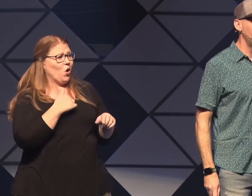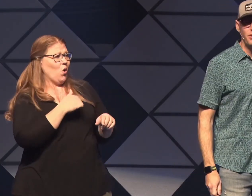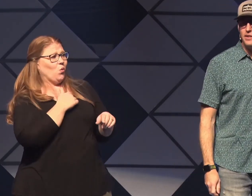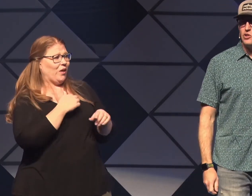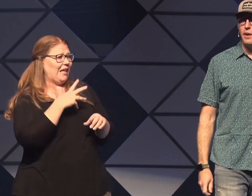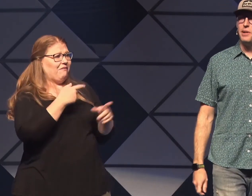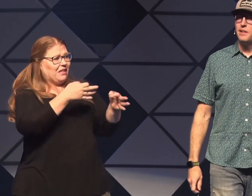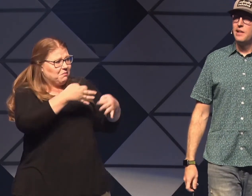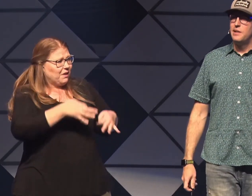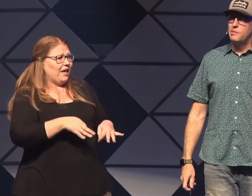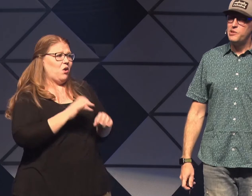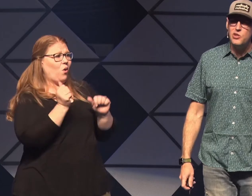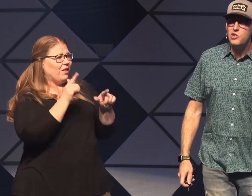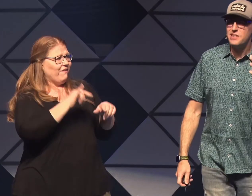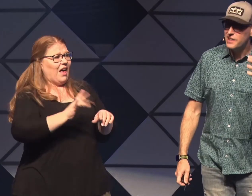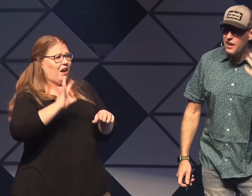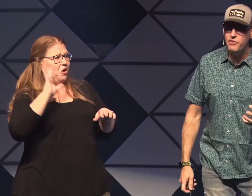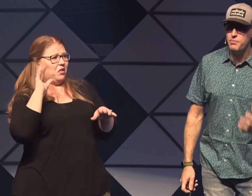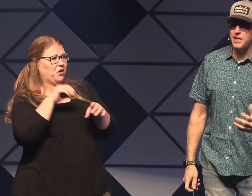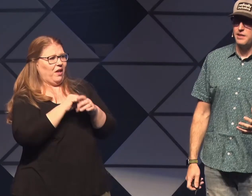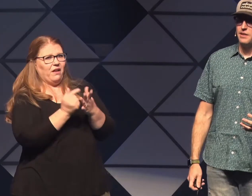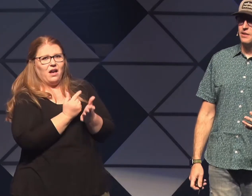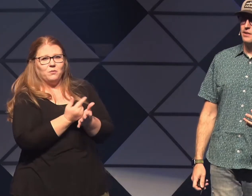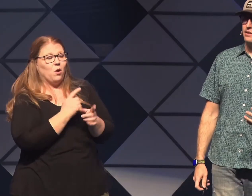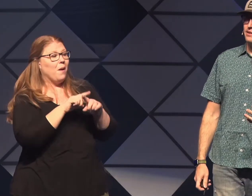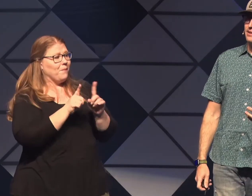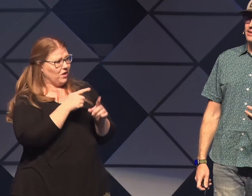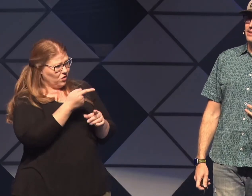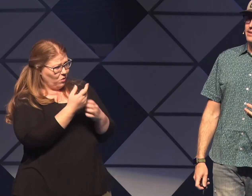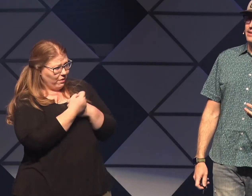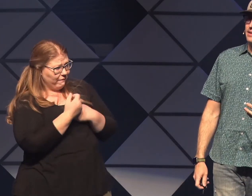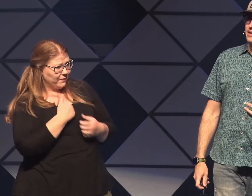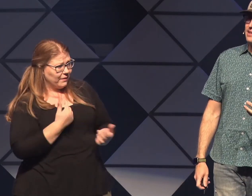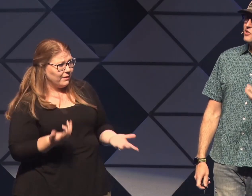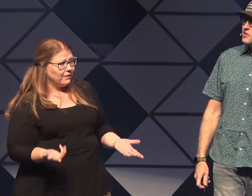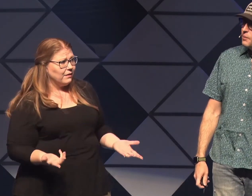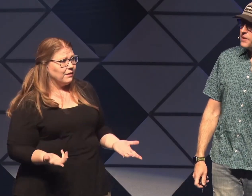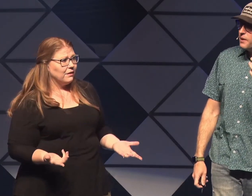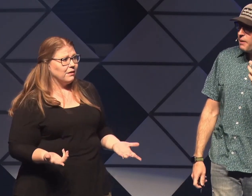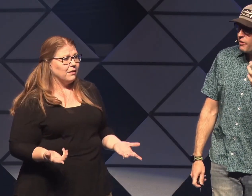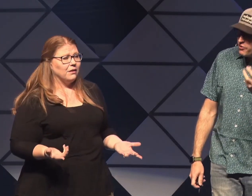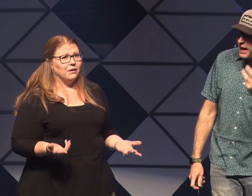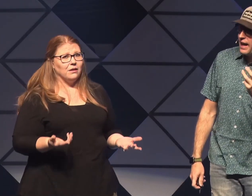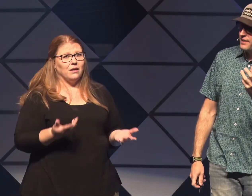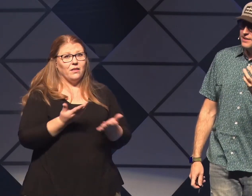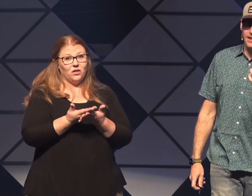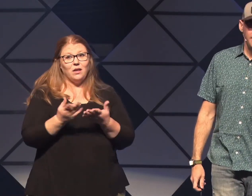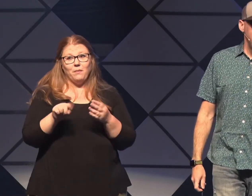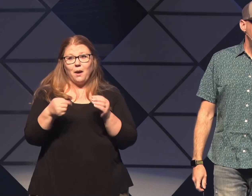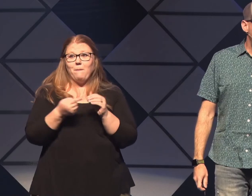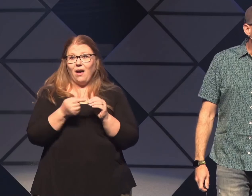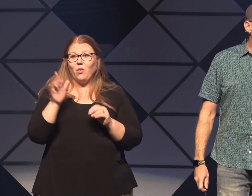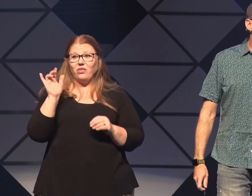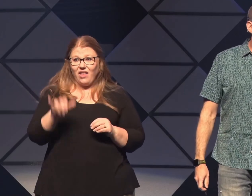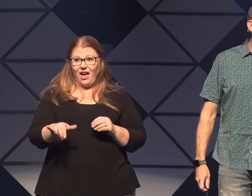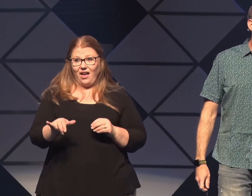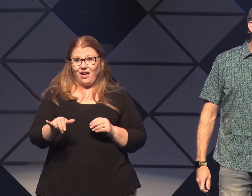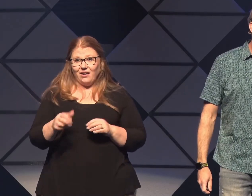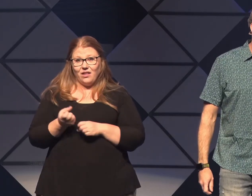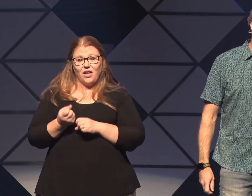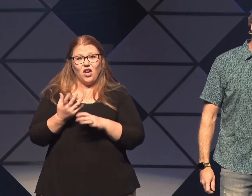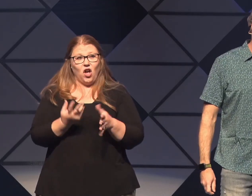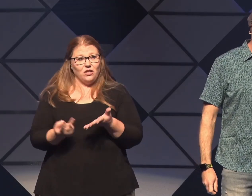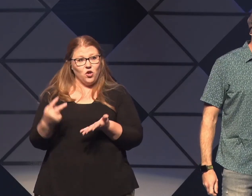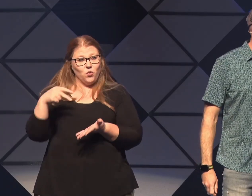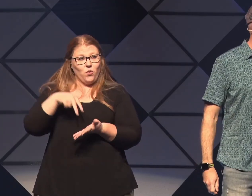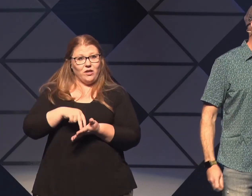in the story of John, but do you just love me? Because there's something about that brings the resurrected